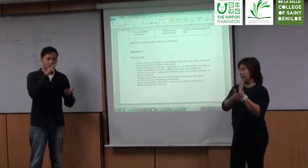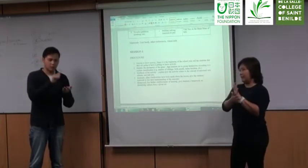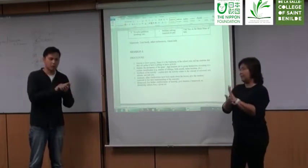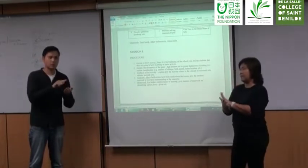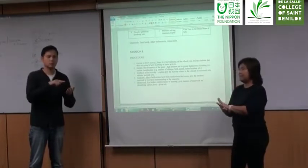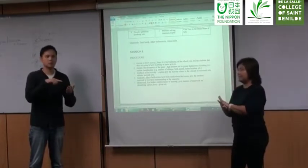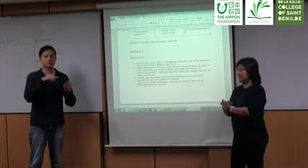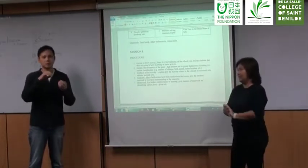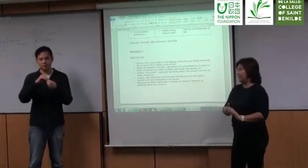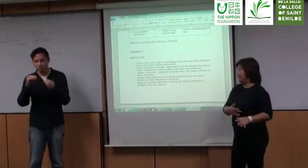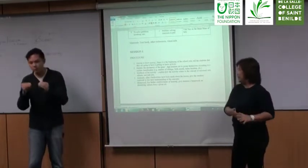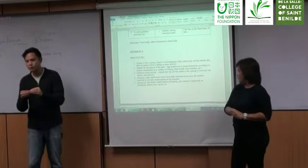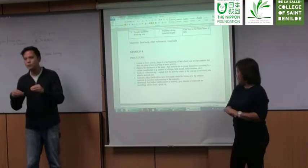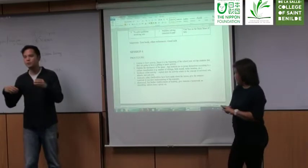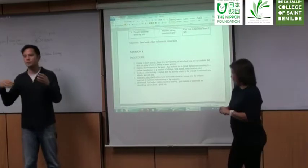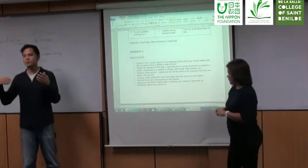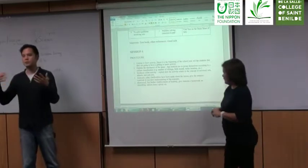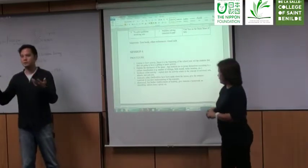the kind of sets.